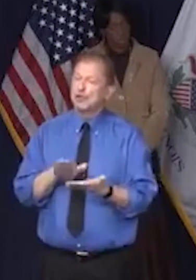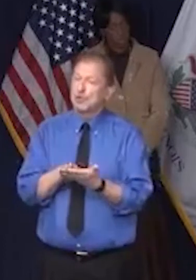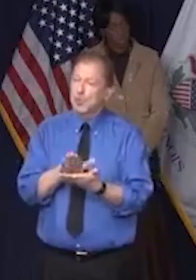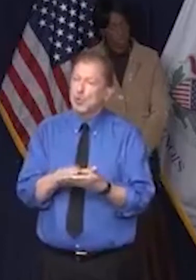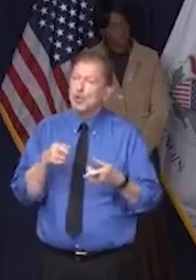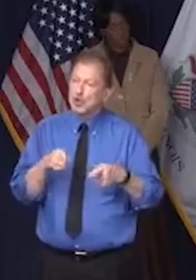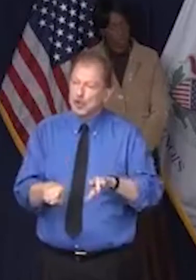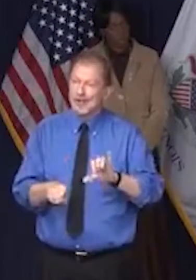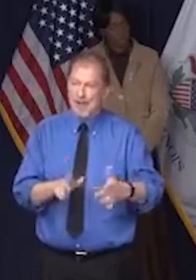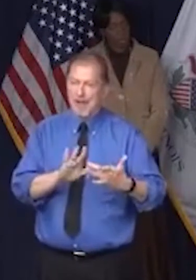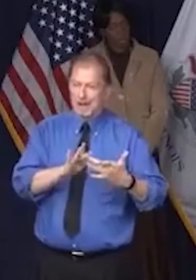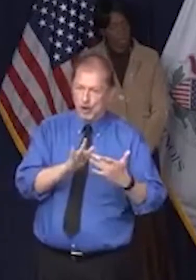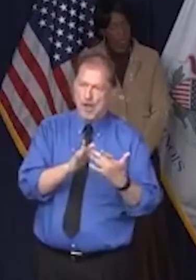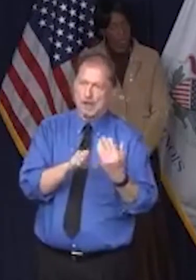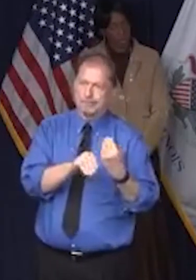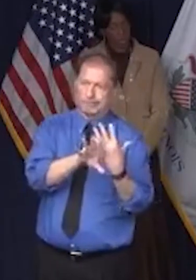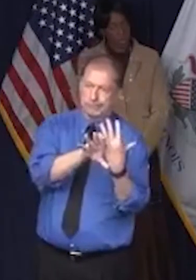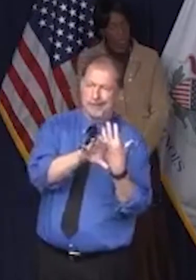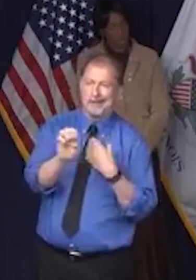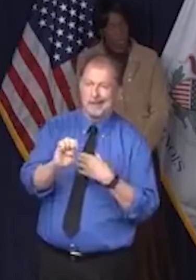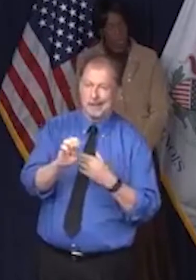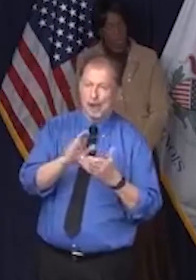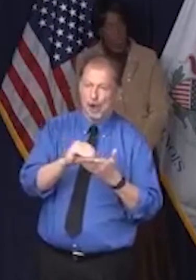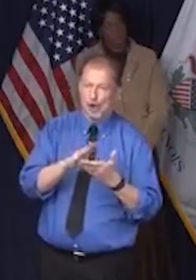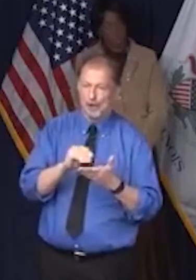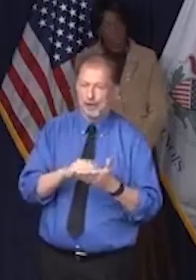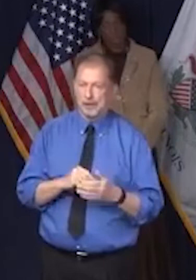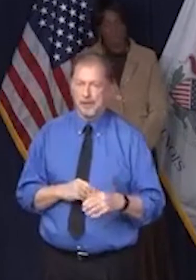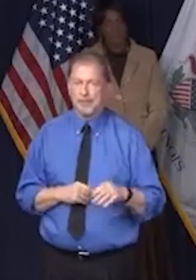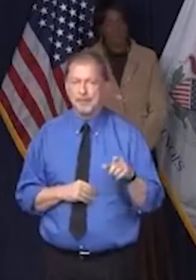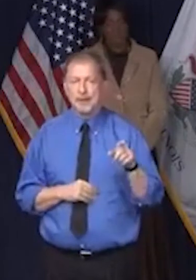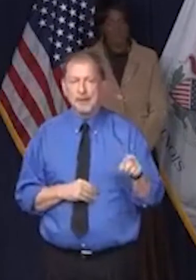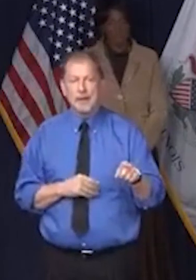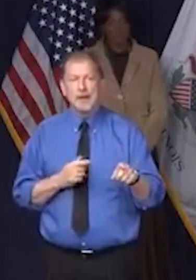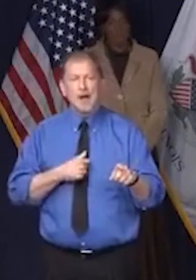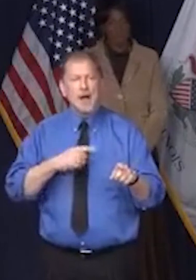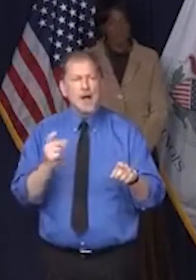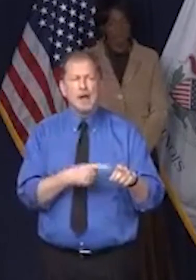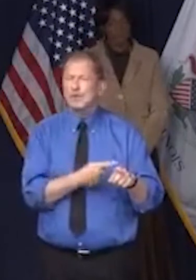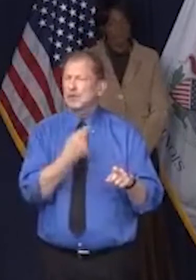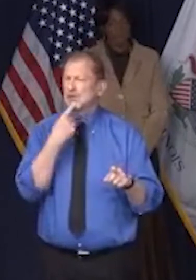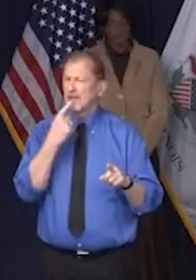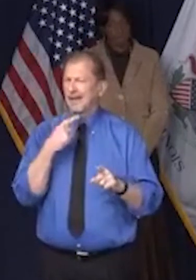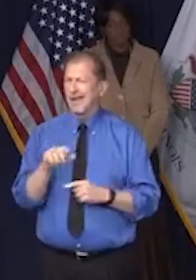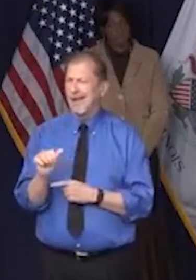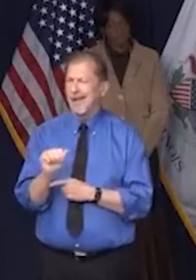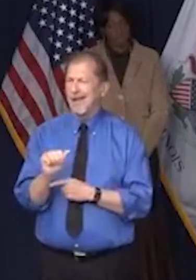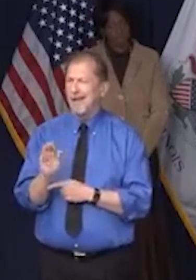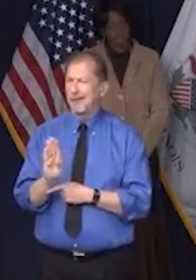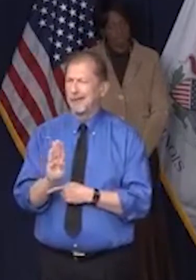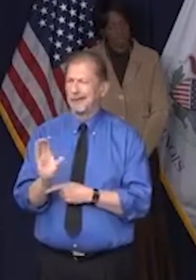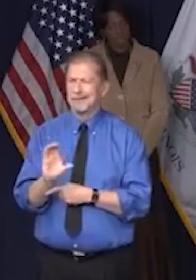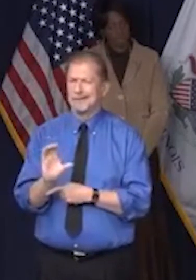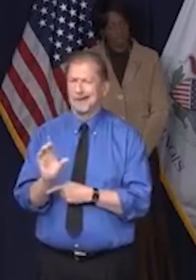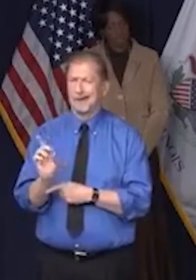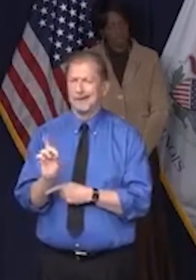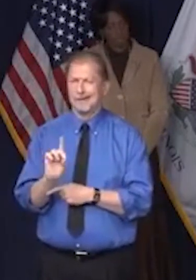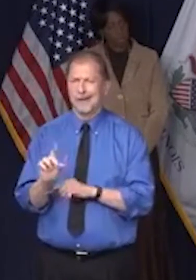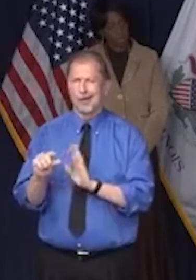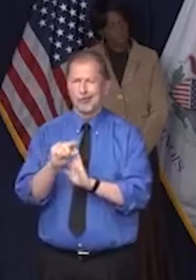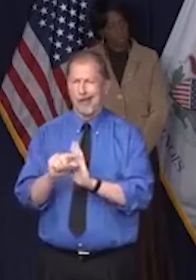a fashion as they can. Yeah. Governor, can you expand on the grading, the non-grading, and really what does compliance mean?